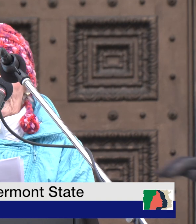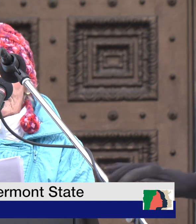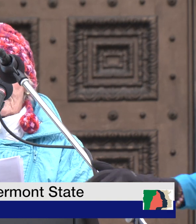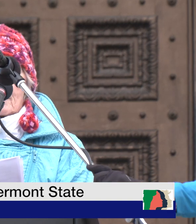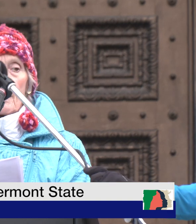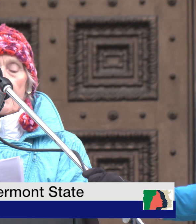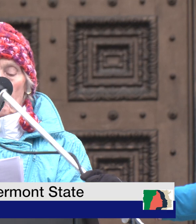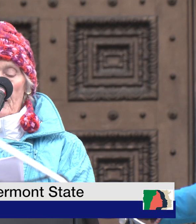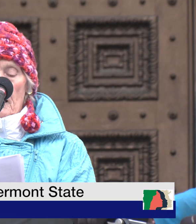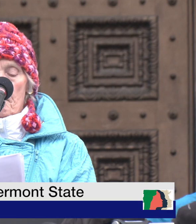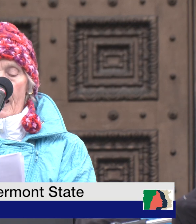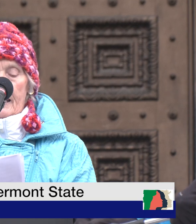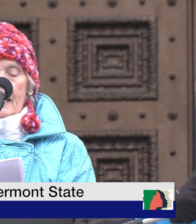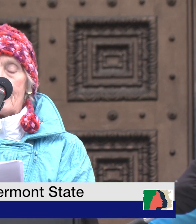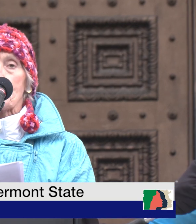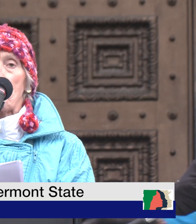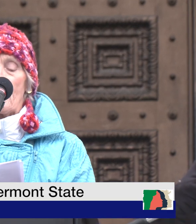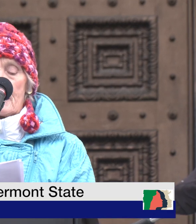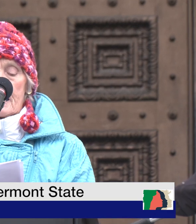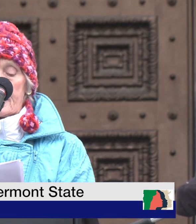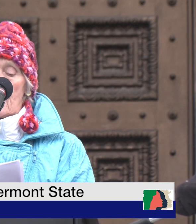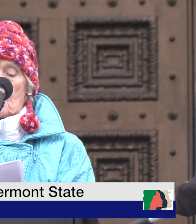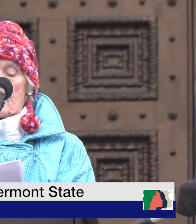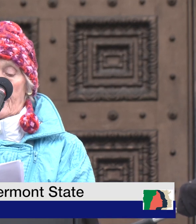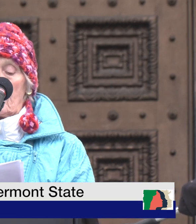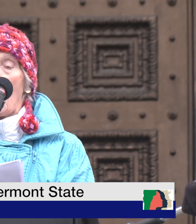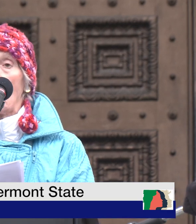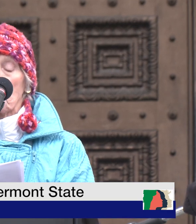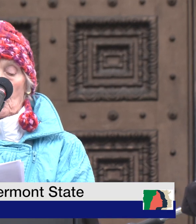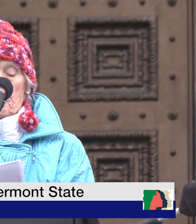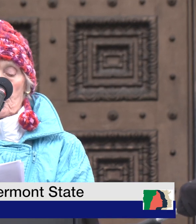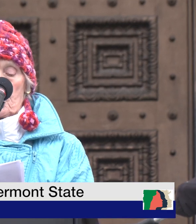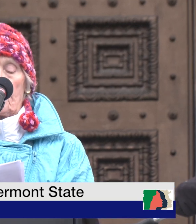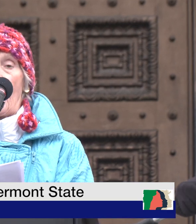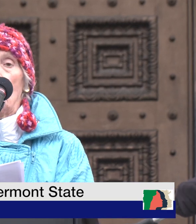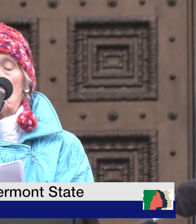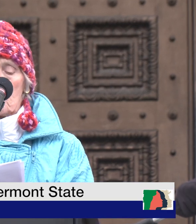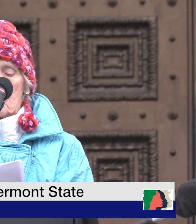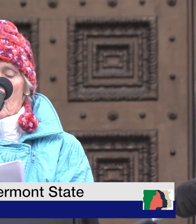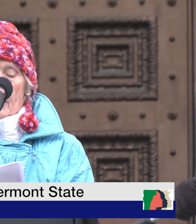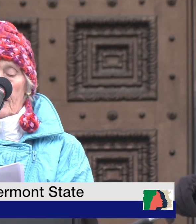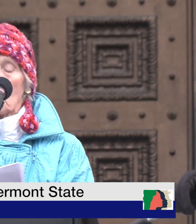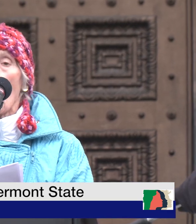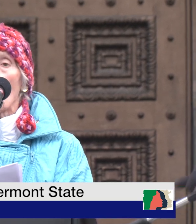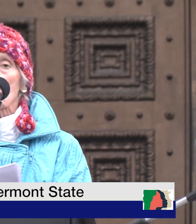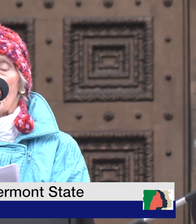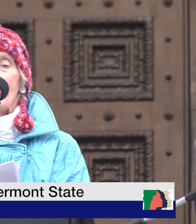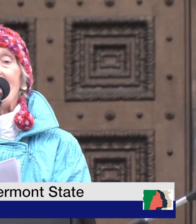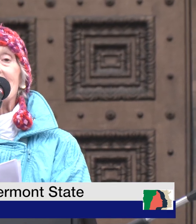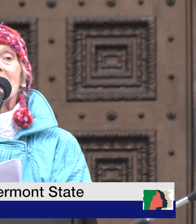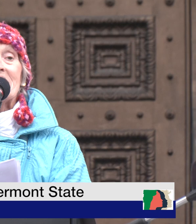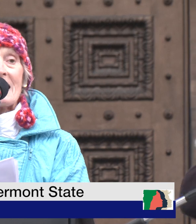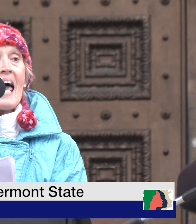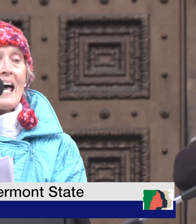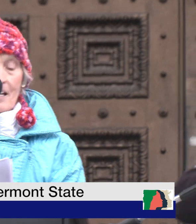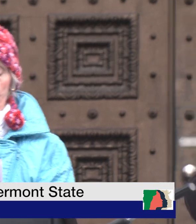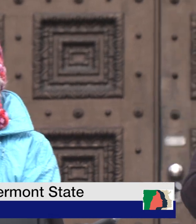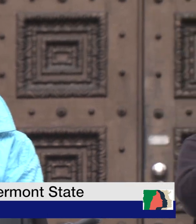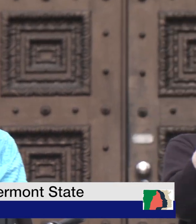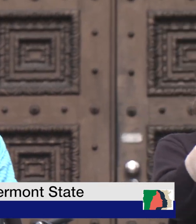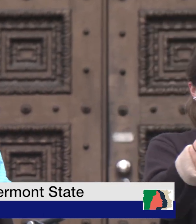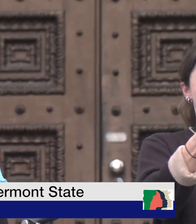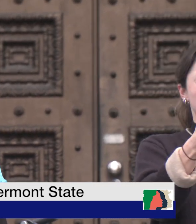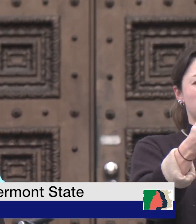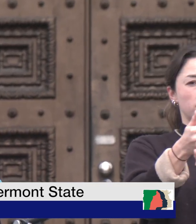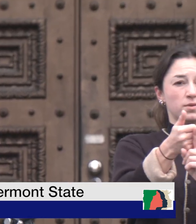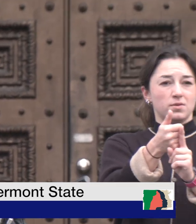This means that we can make independent decisions that align with our personal values and goals, instead